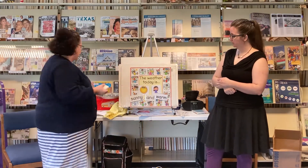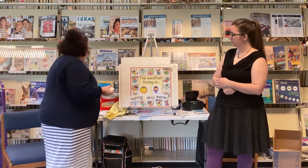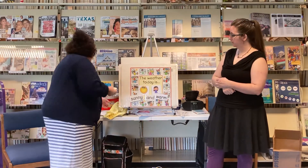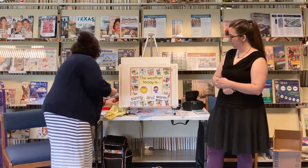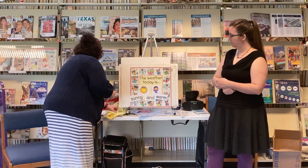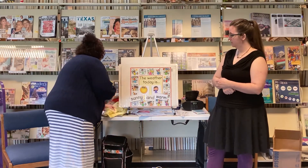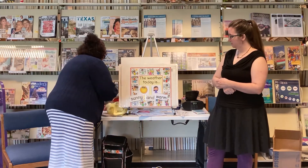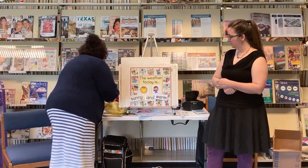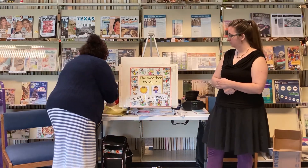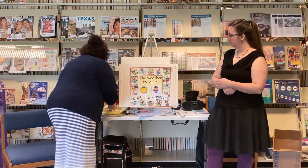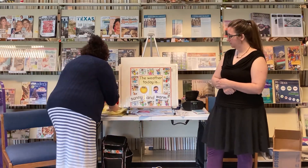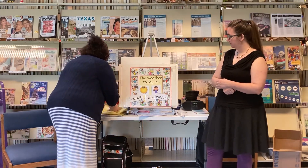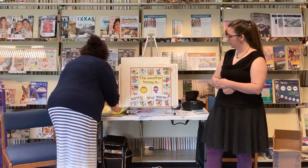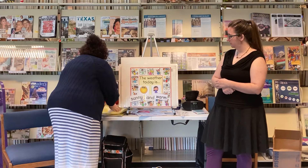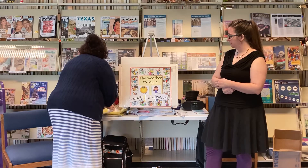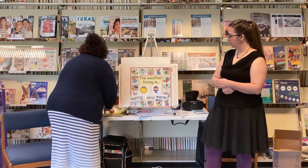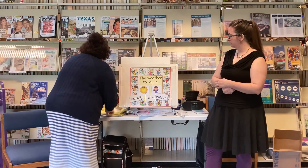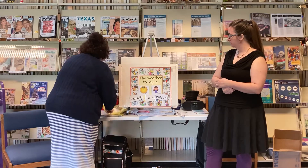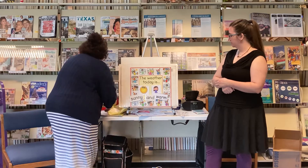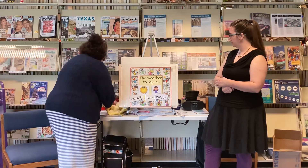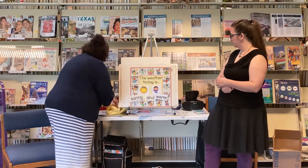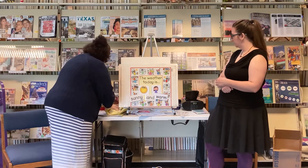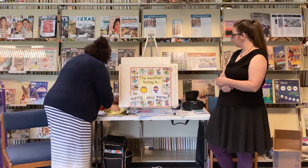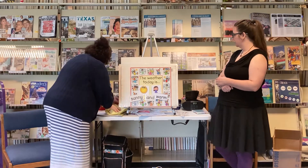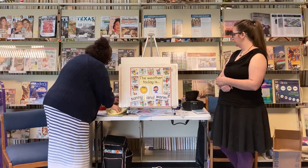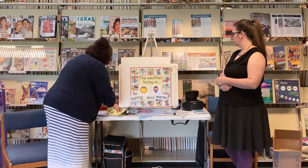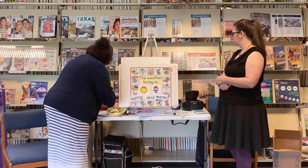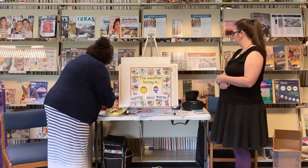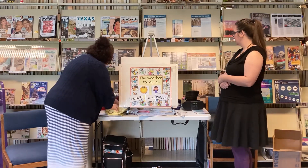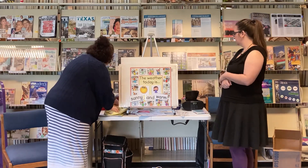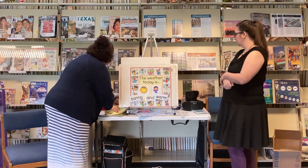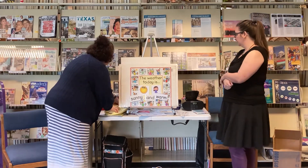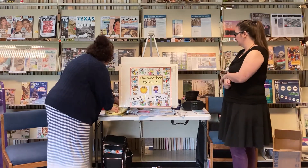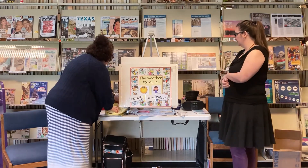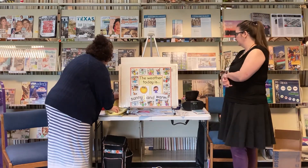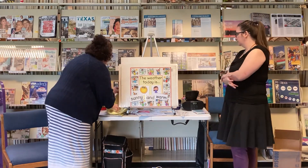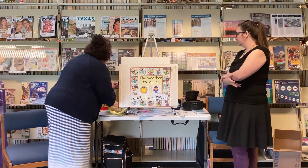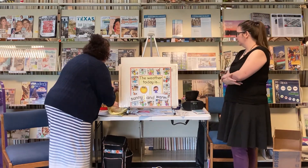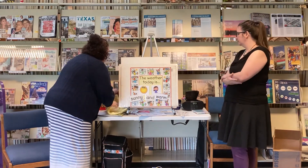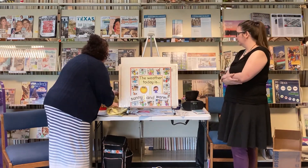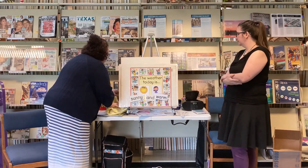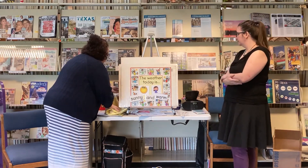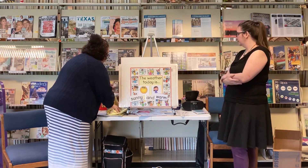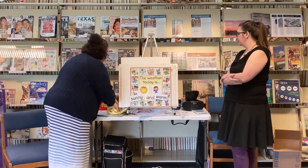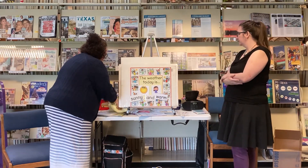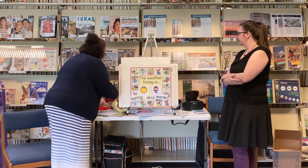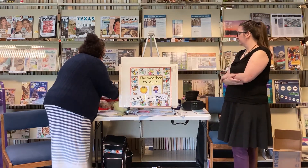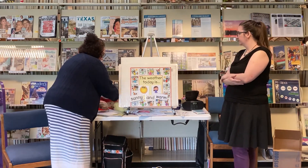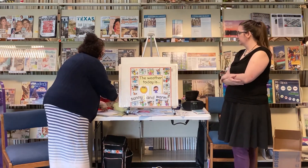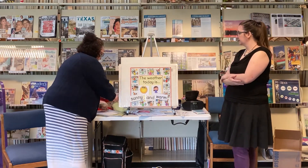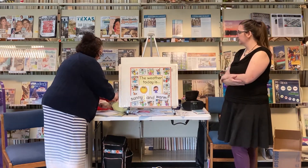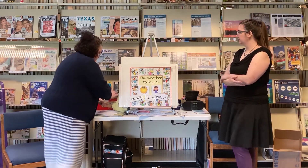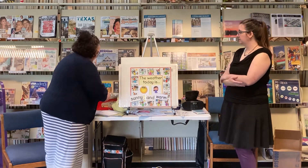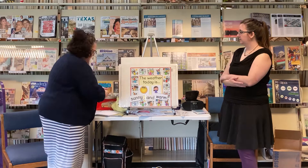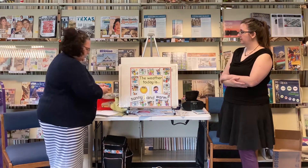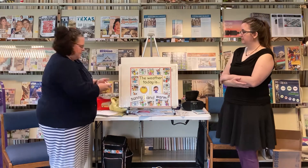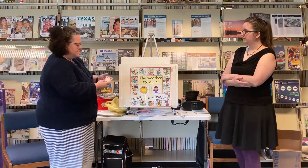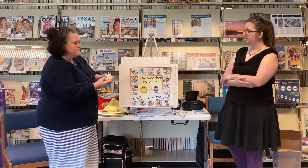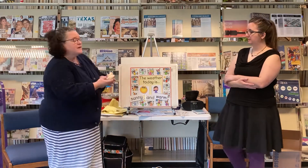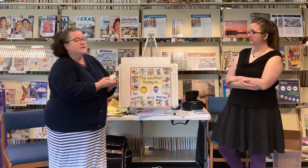lives. Okay, I got just one more. Okay. This one, this is very